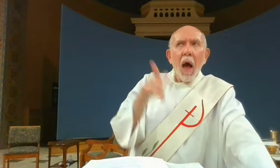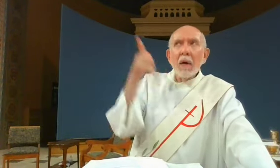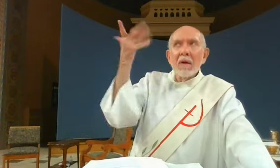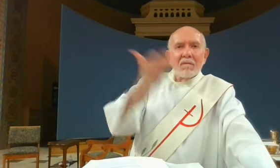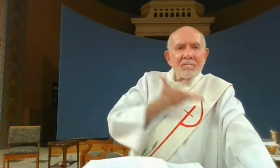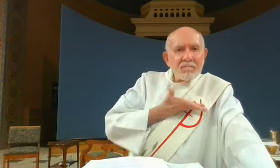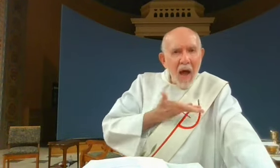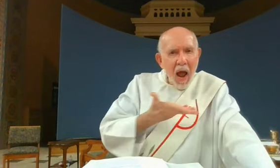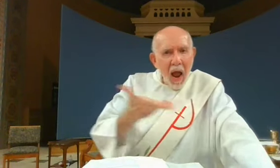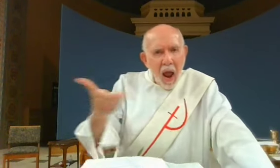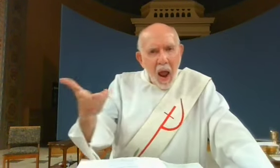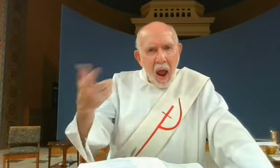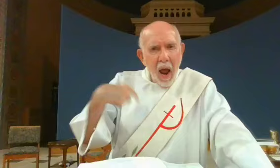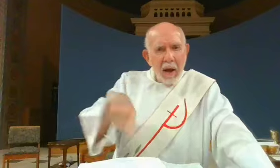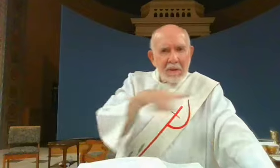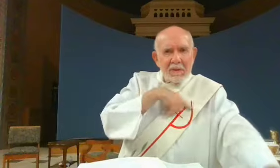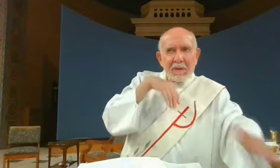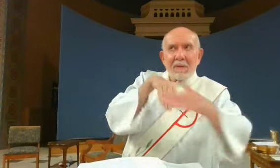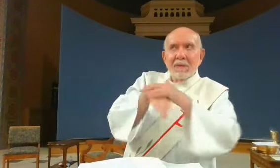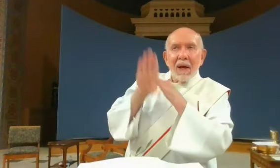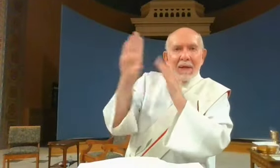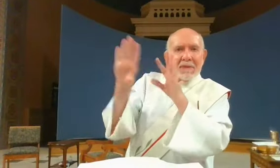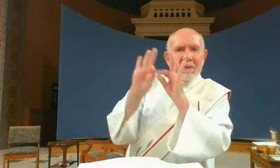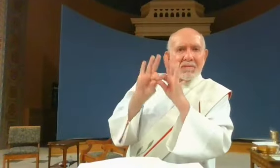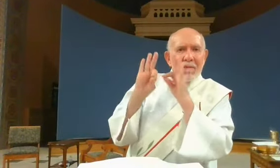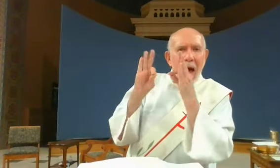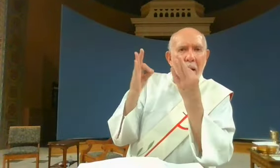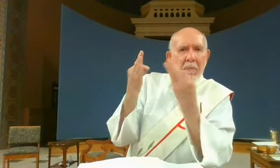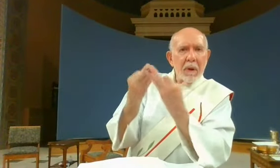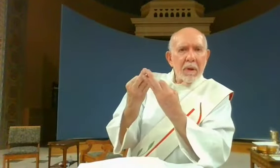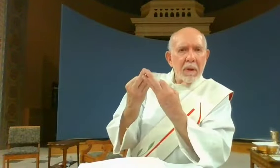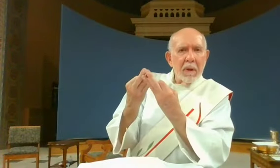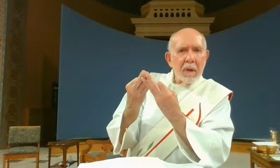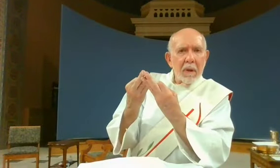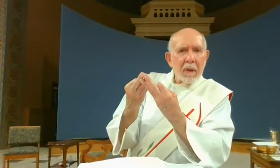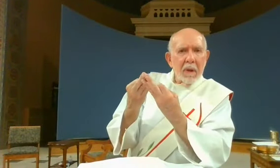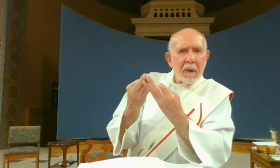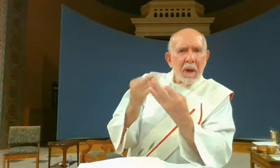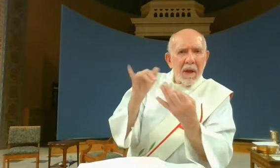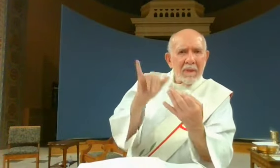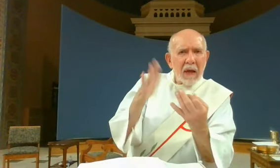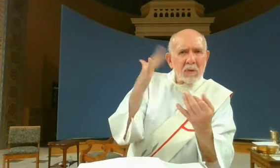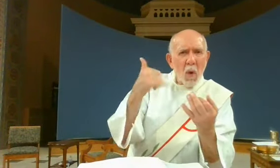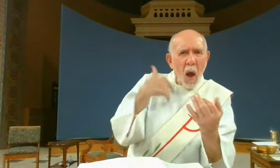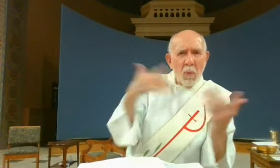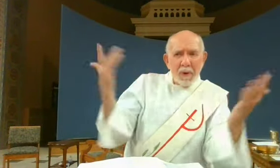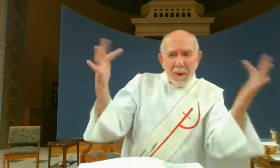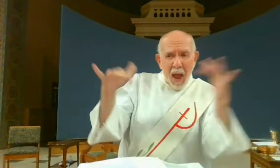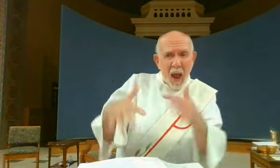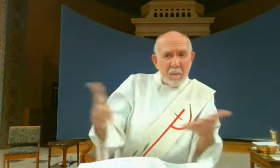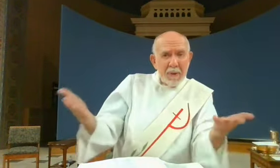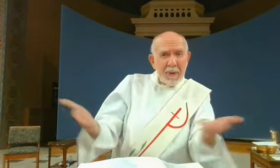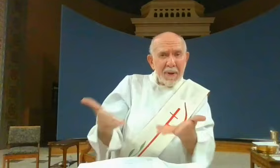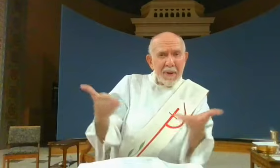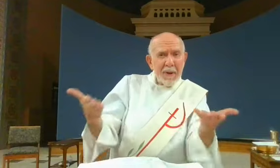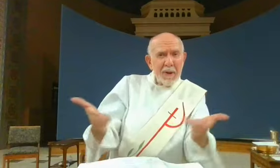singular, and we are lucky He has invited us into His family. That is why we come